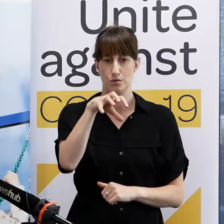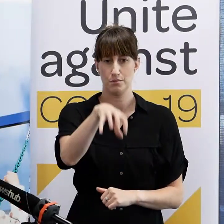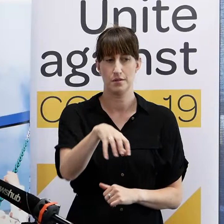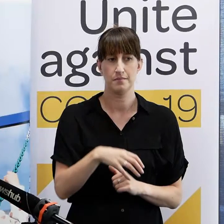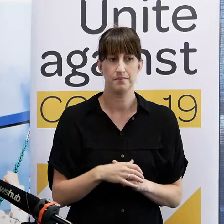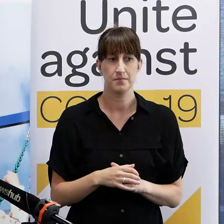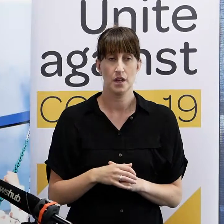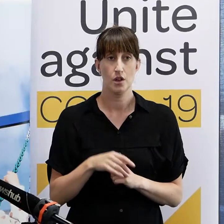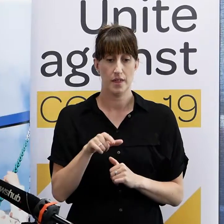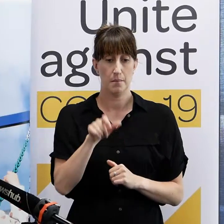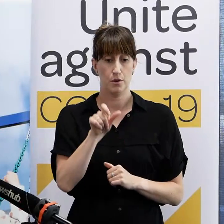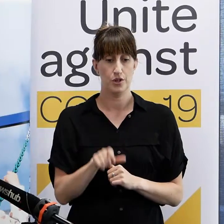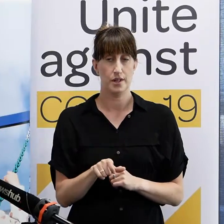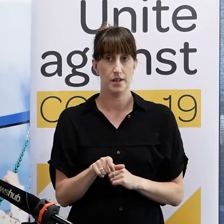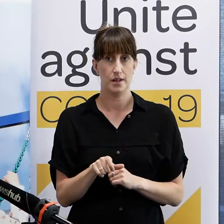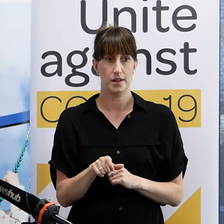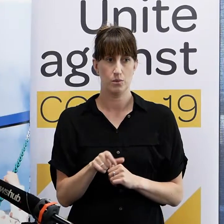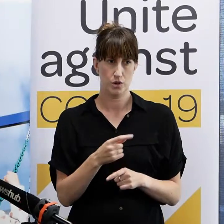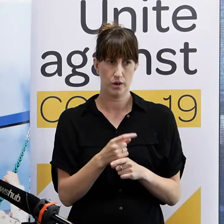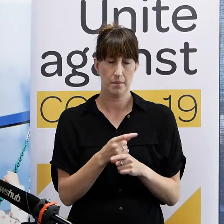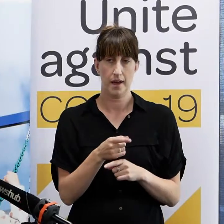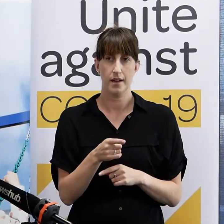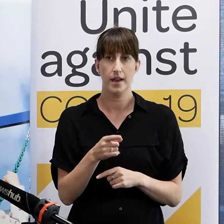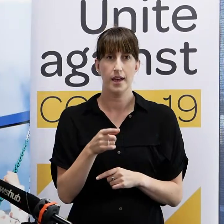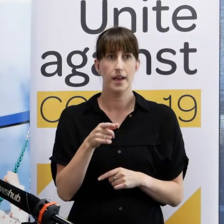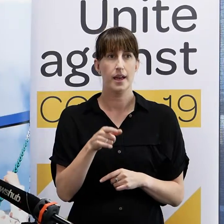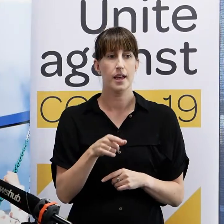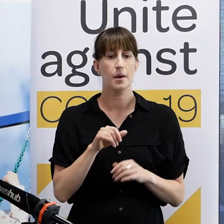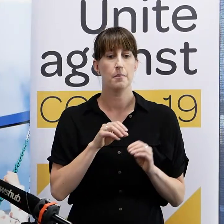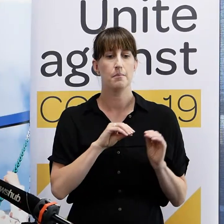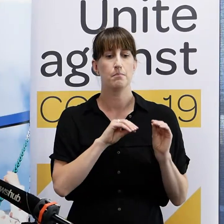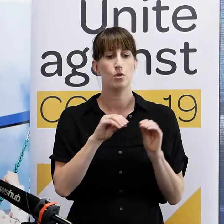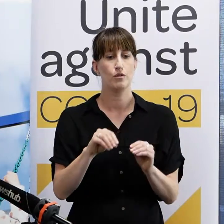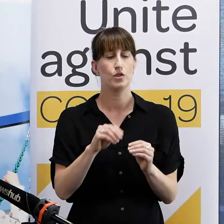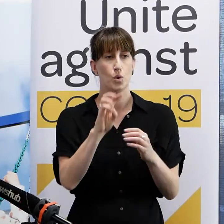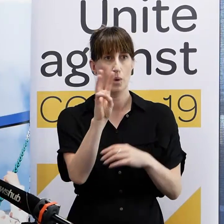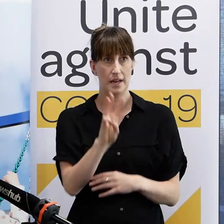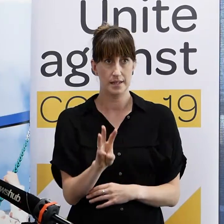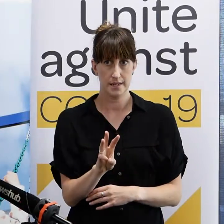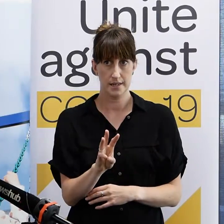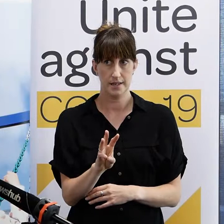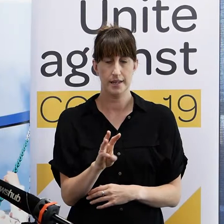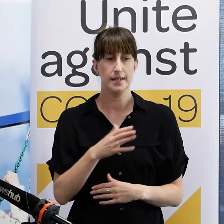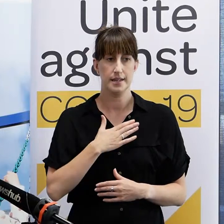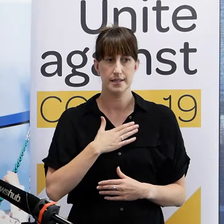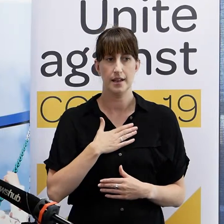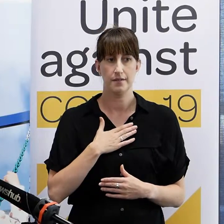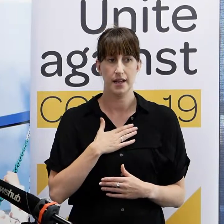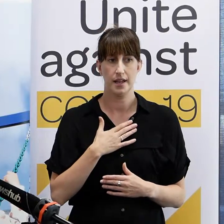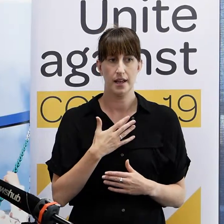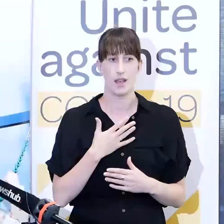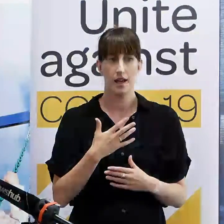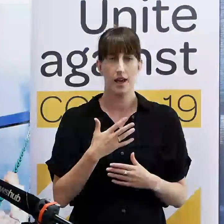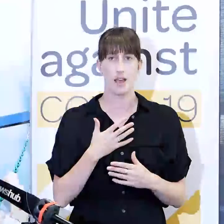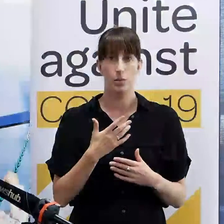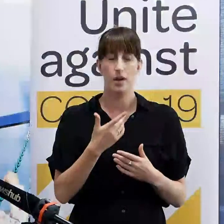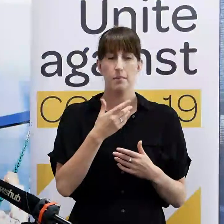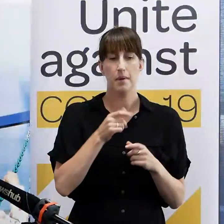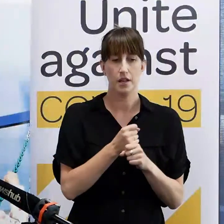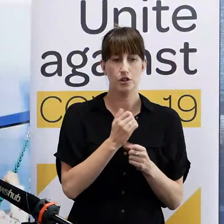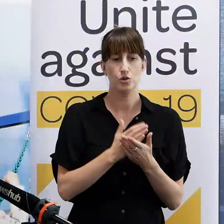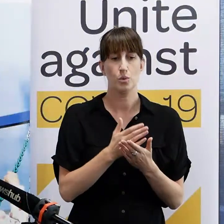Wellington, and that is consistent with our processes for ensuring we can safely move people and that we utilise our managed